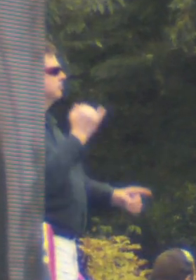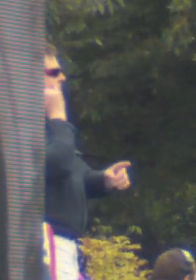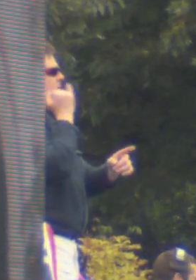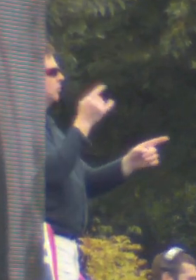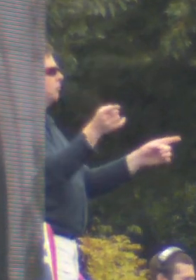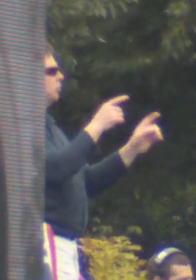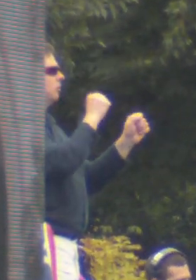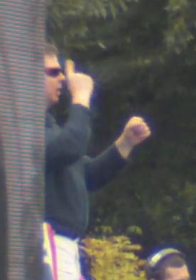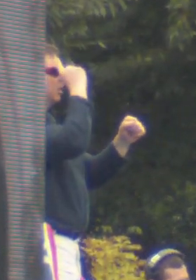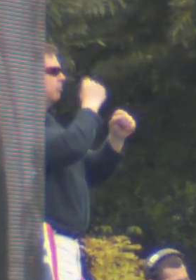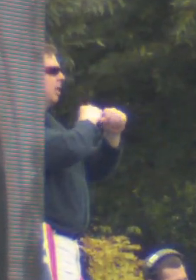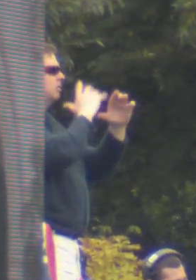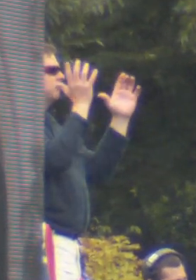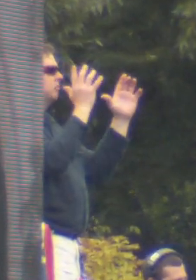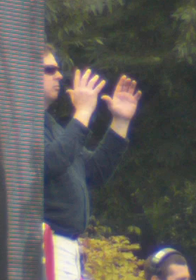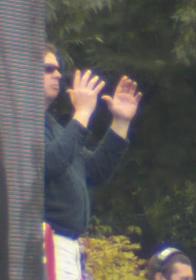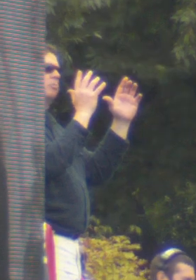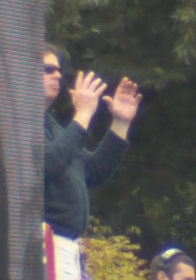can imagine,